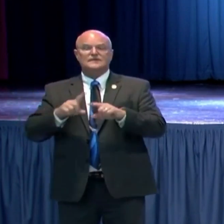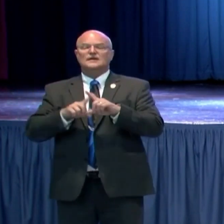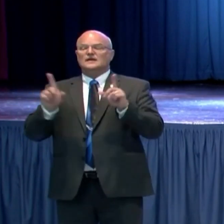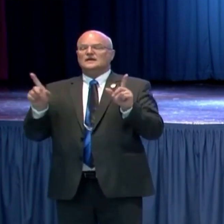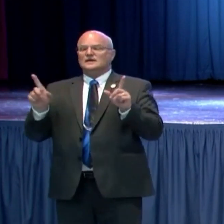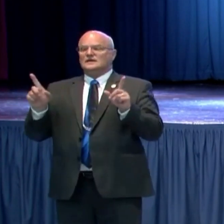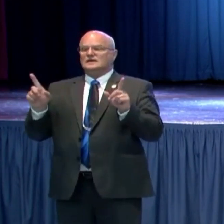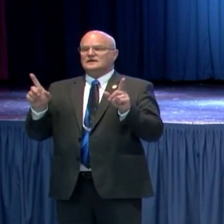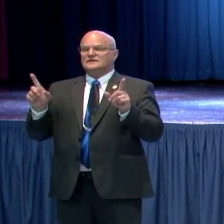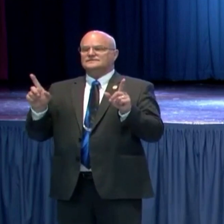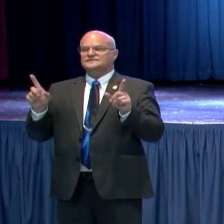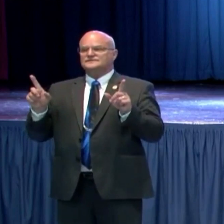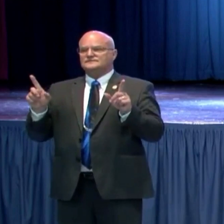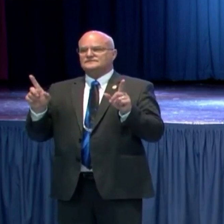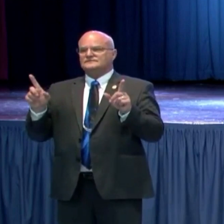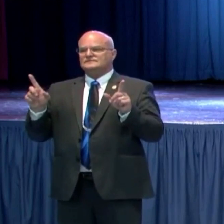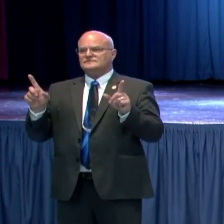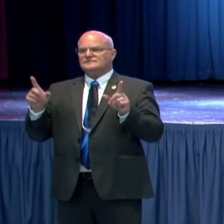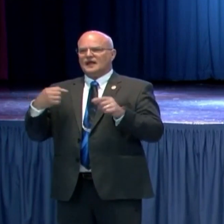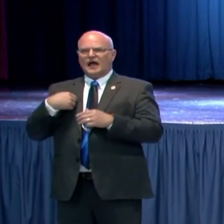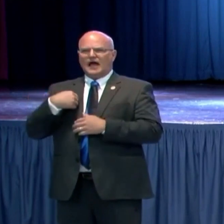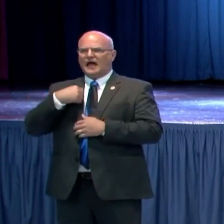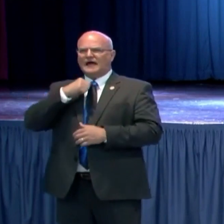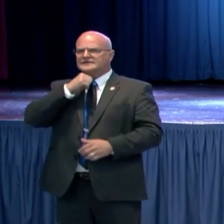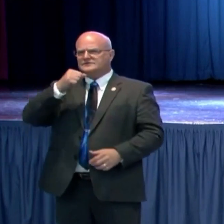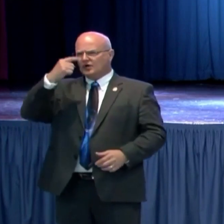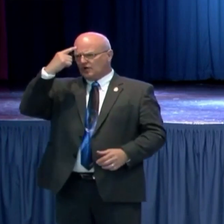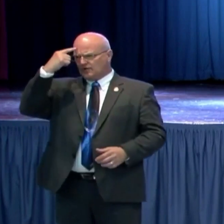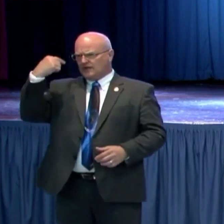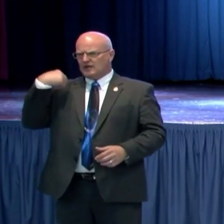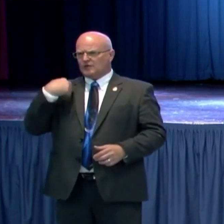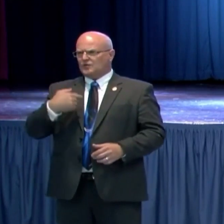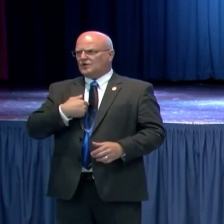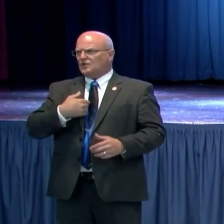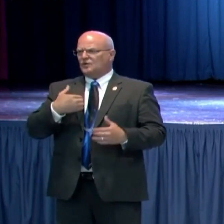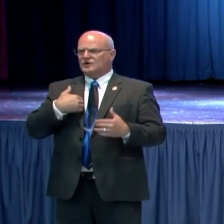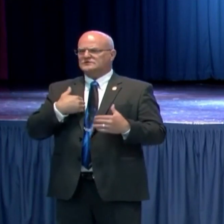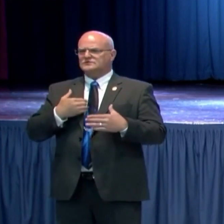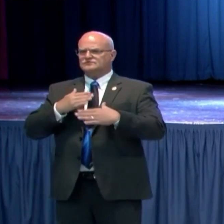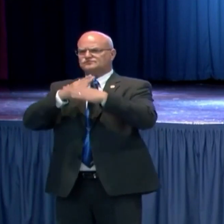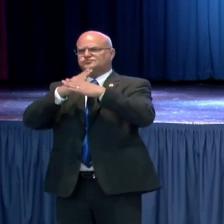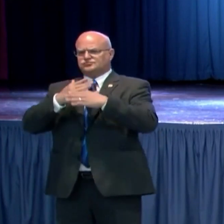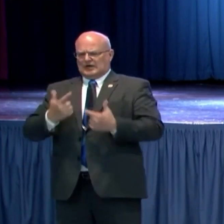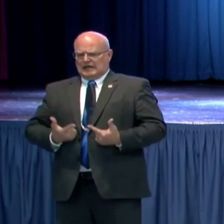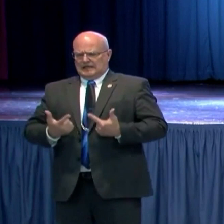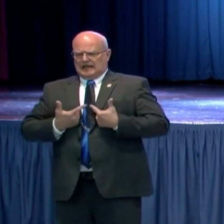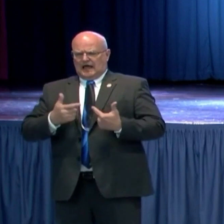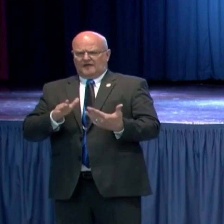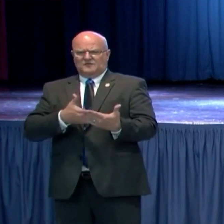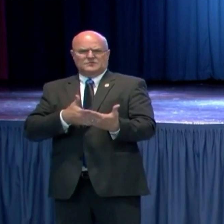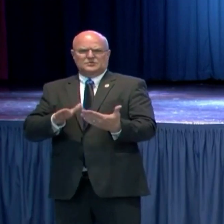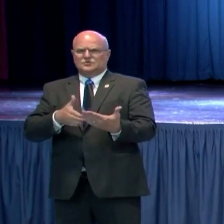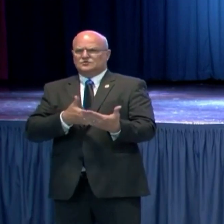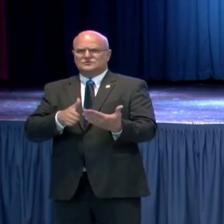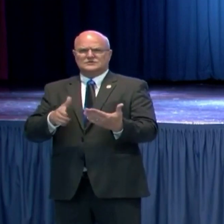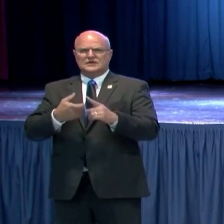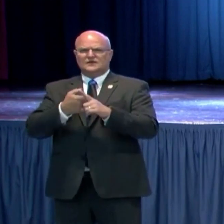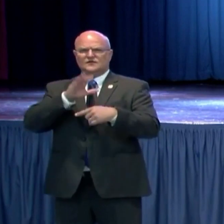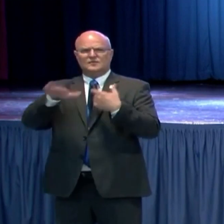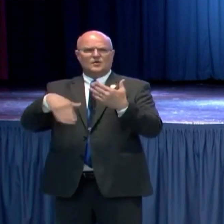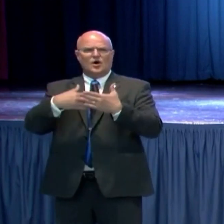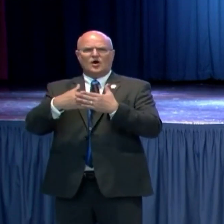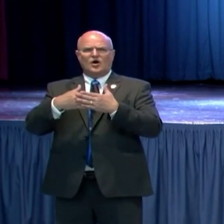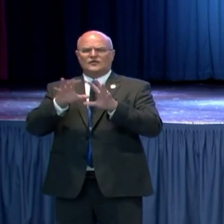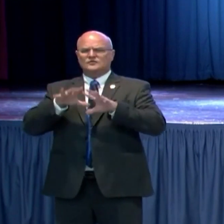but I don't think that we would want to preclude live music from all